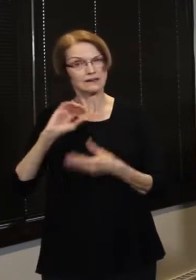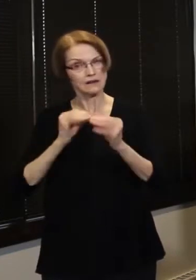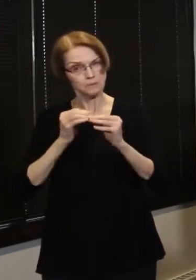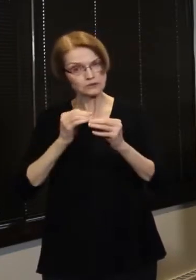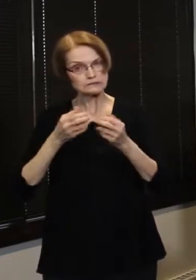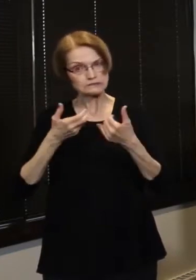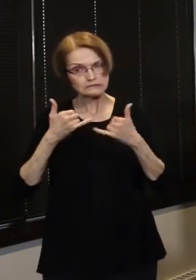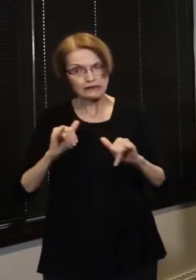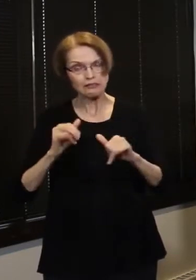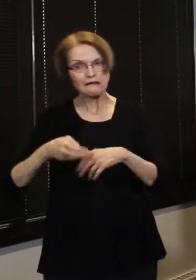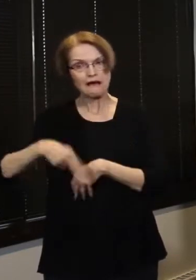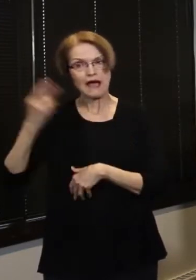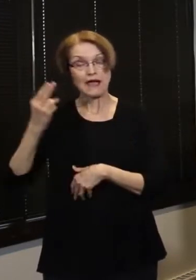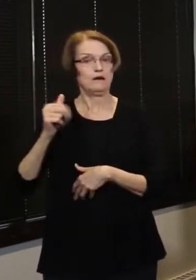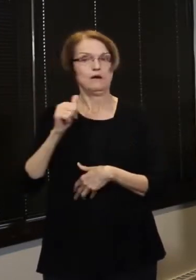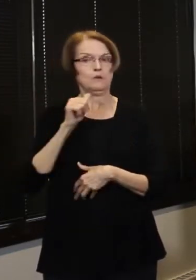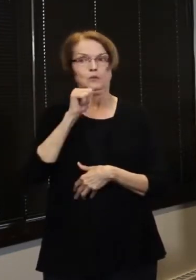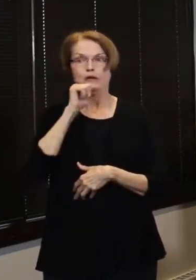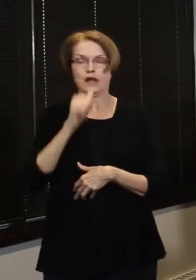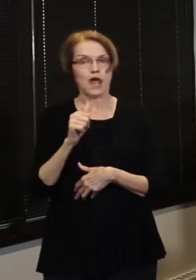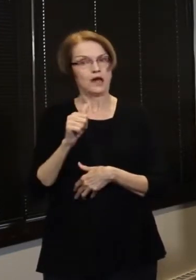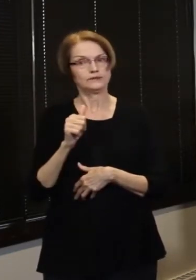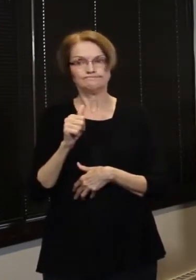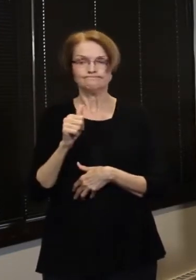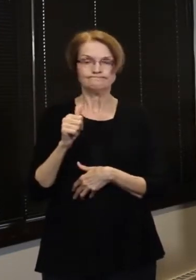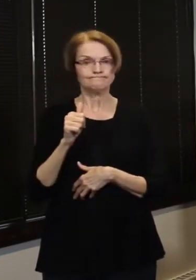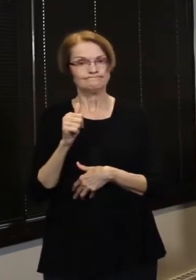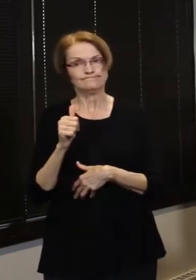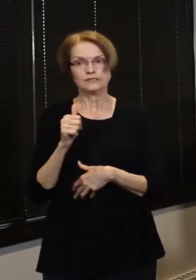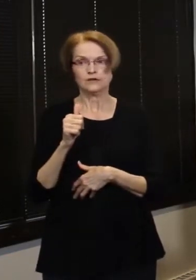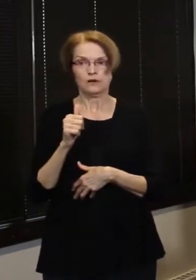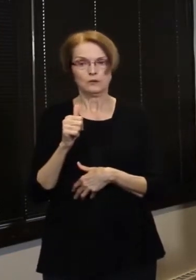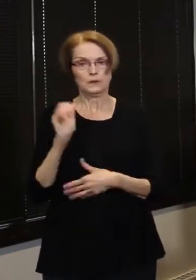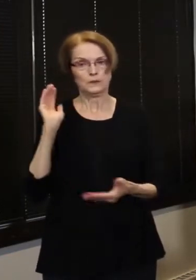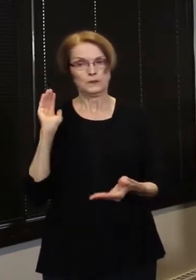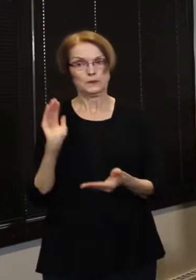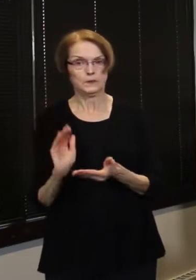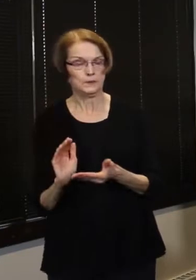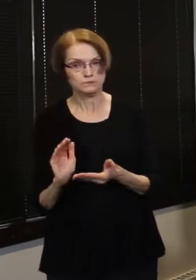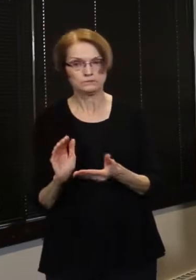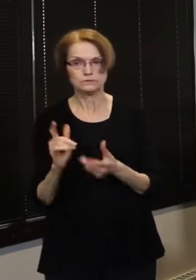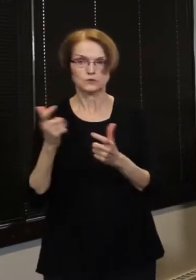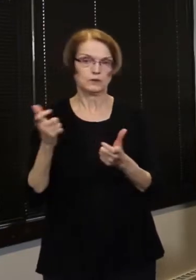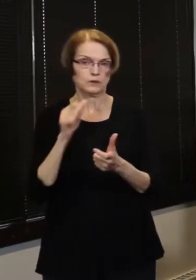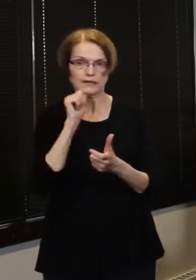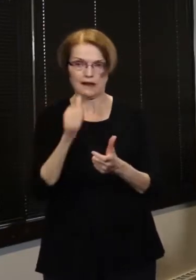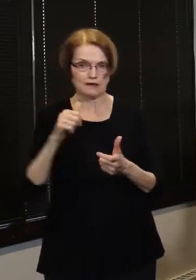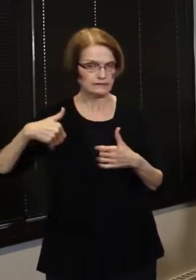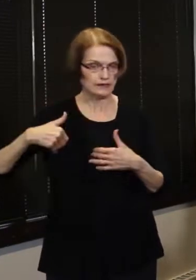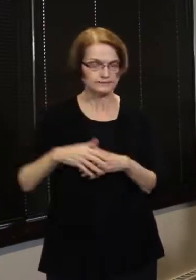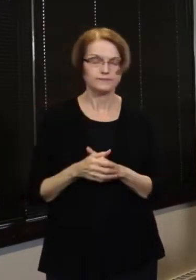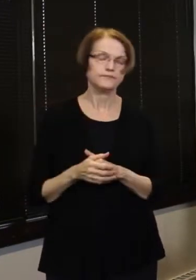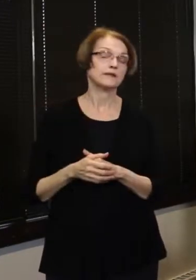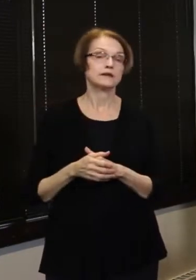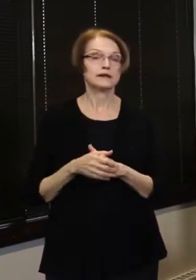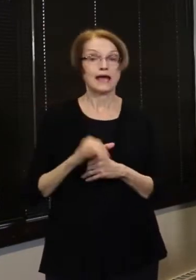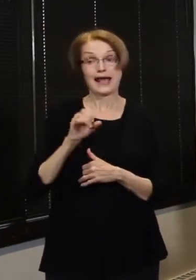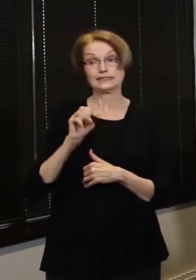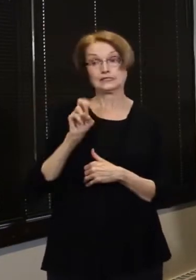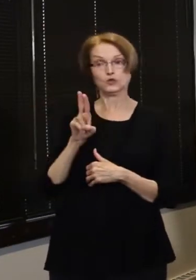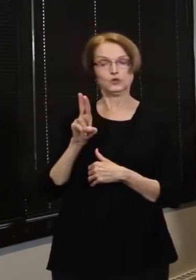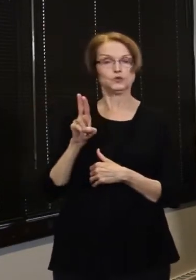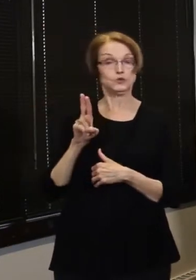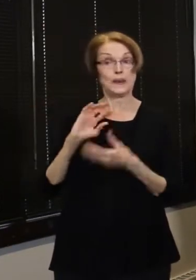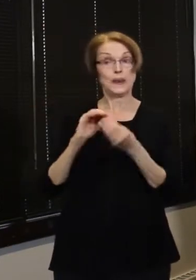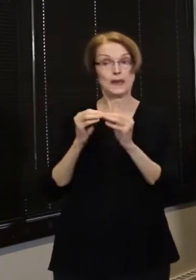are we out of the woods yet when it comes to patients in our hospitals. And then our ICU census is following along